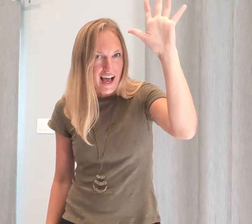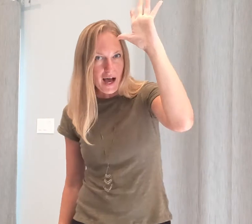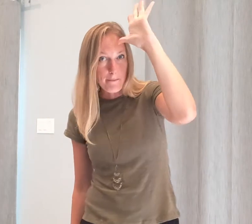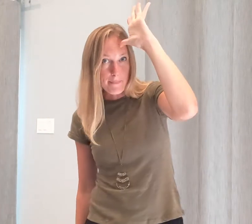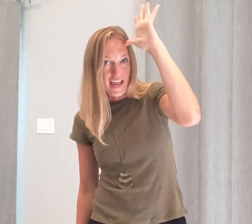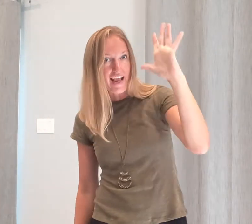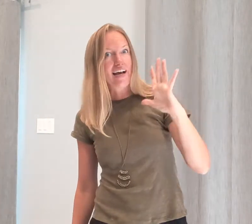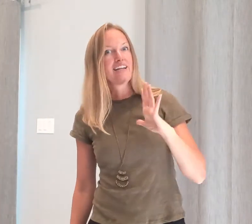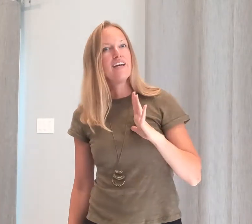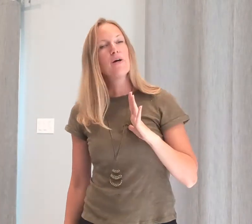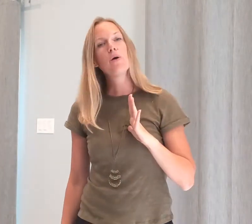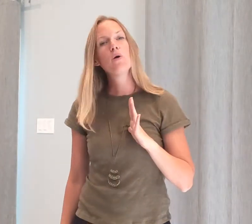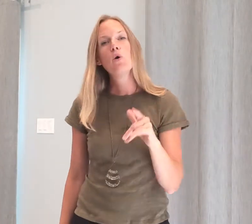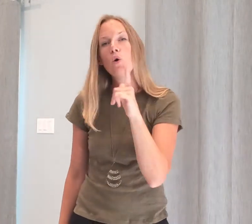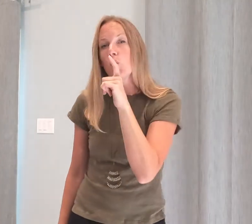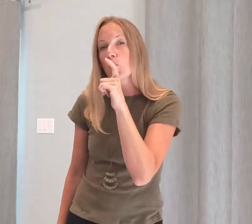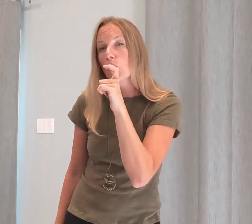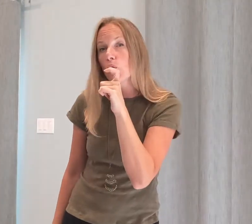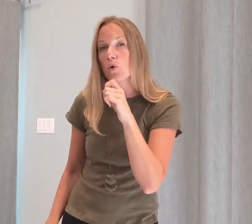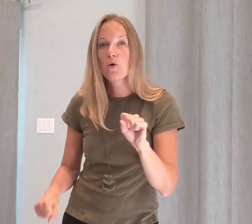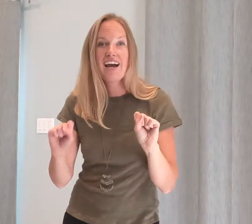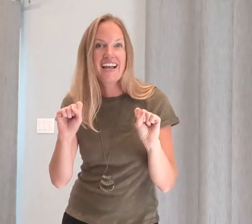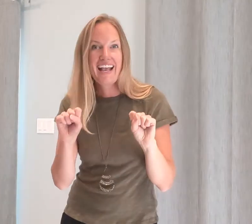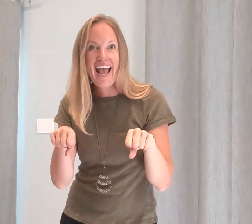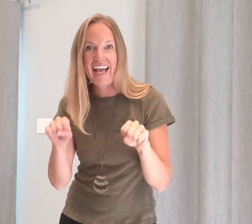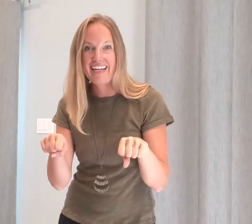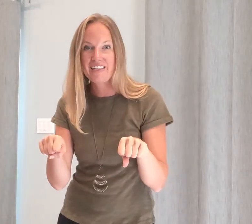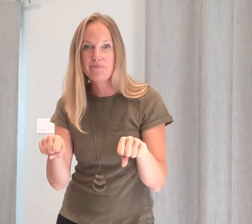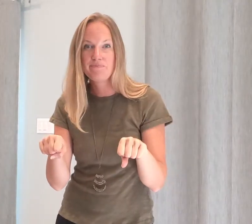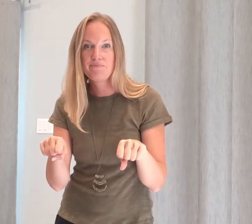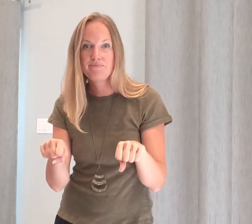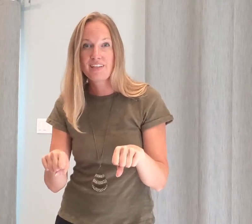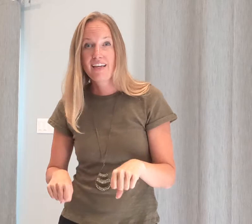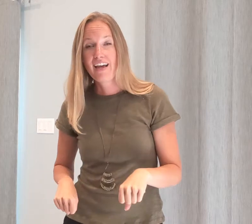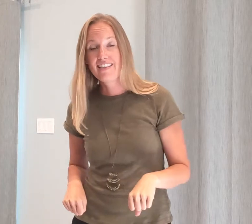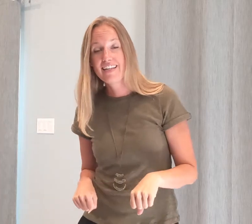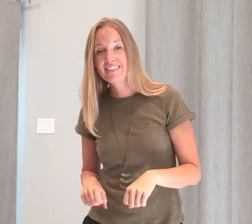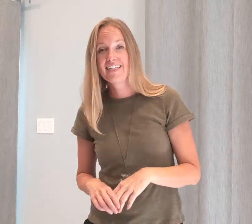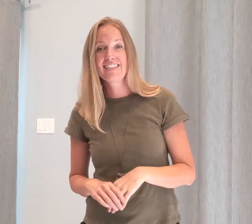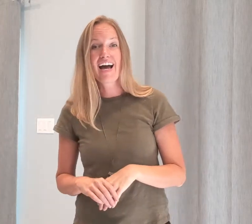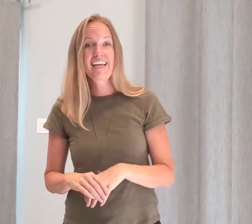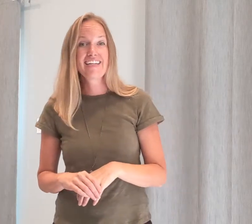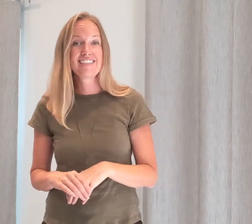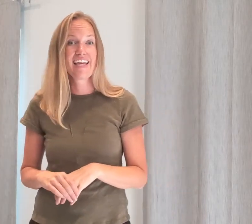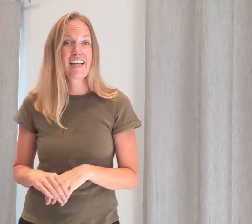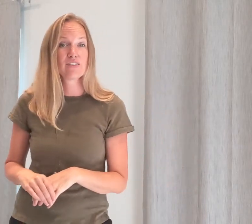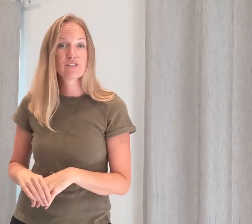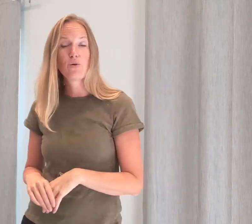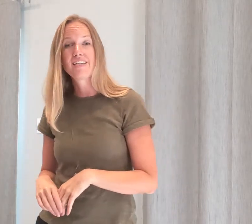a man who can. And then it says, I can't take a soul that's